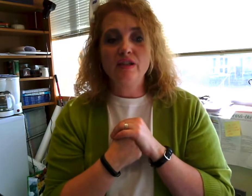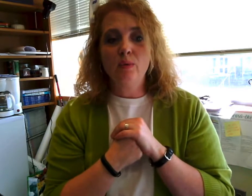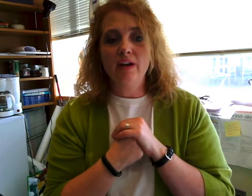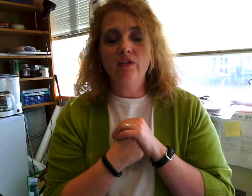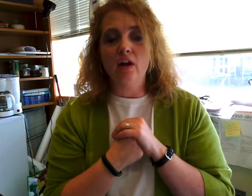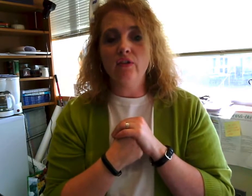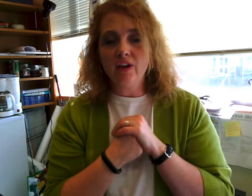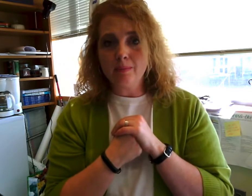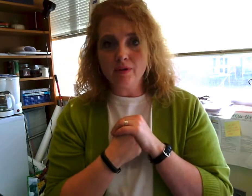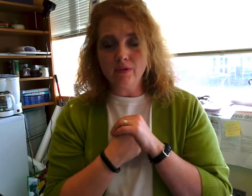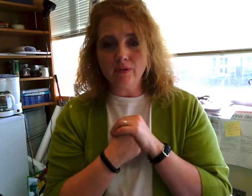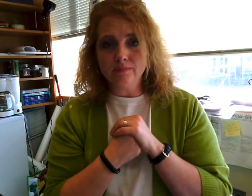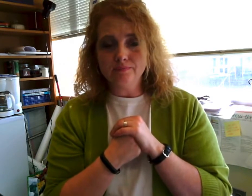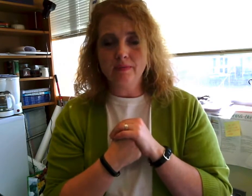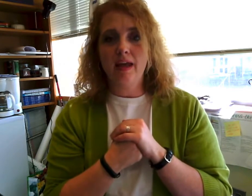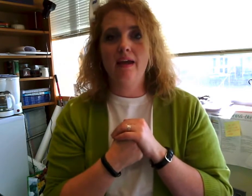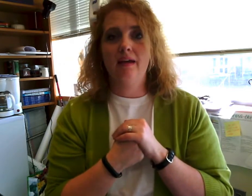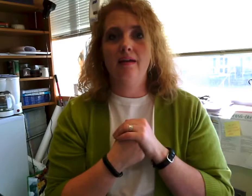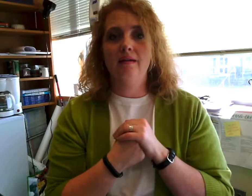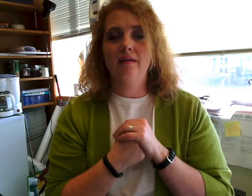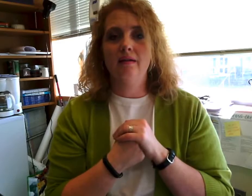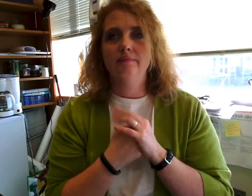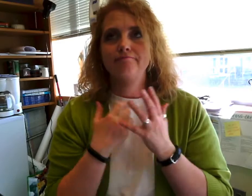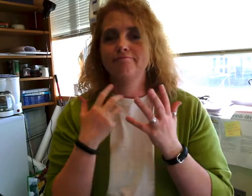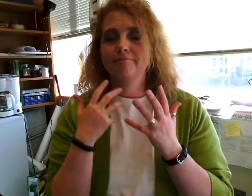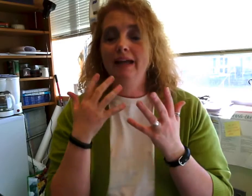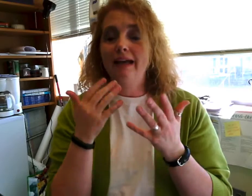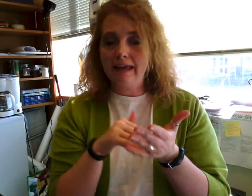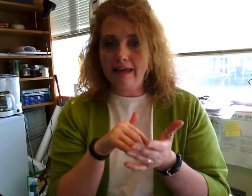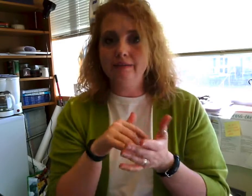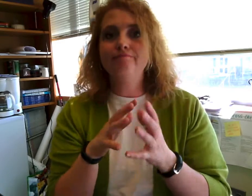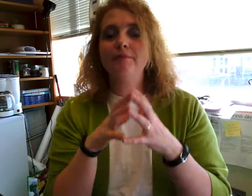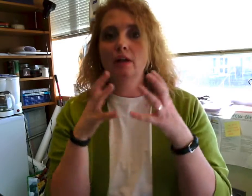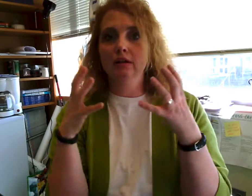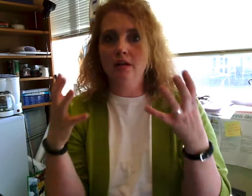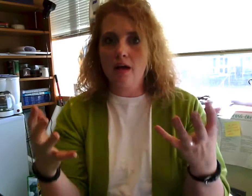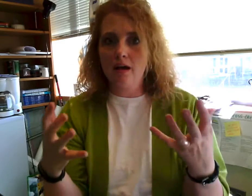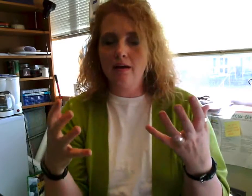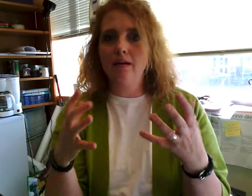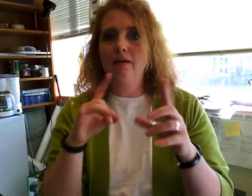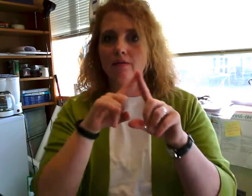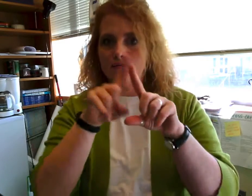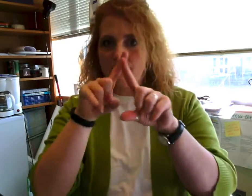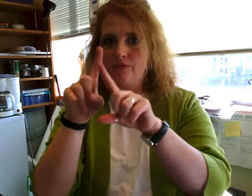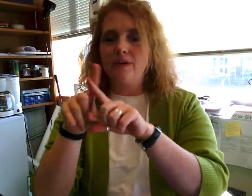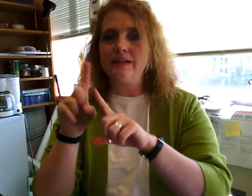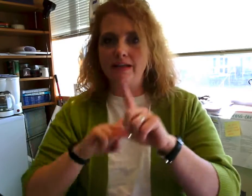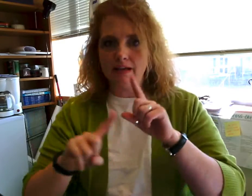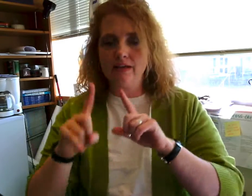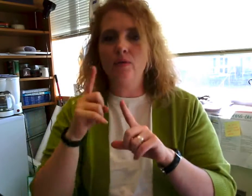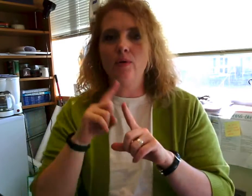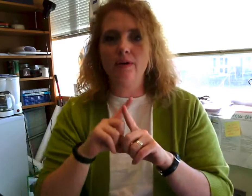next one is Alzheimer's, and again, a lot of different signs for